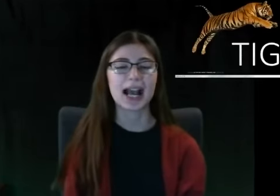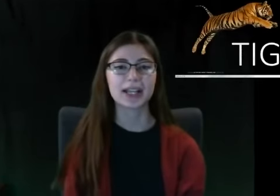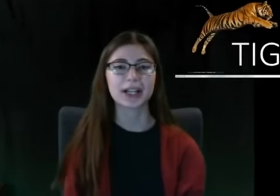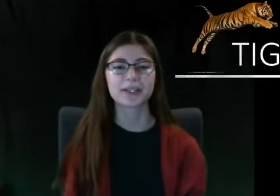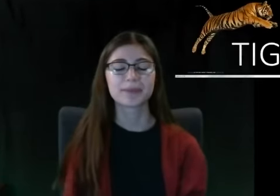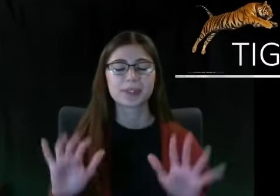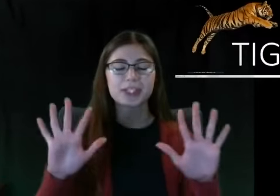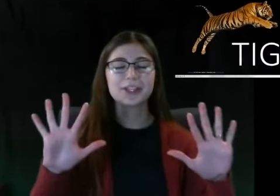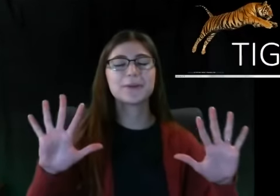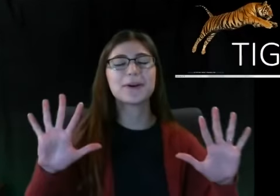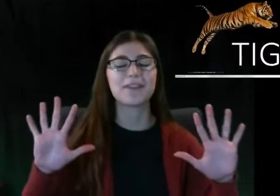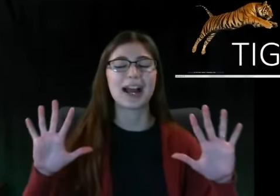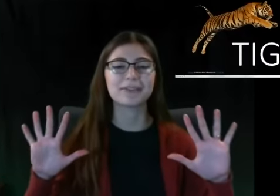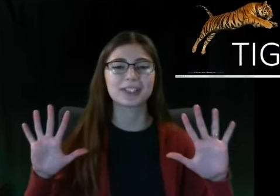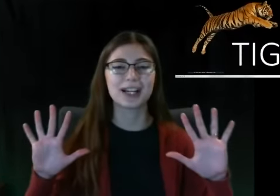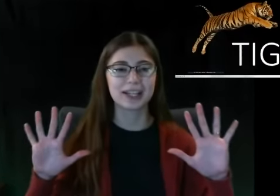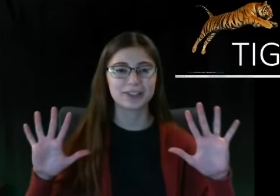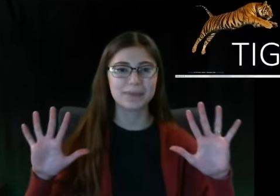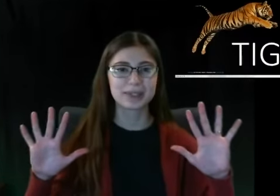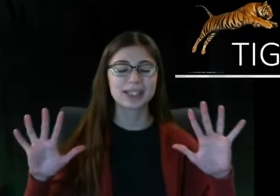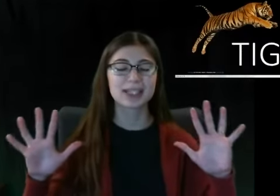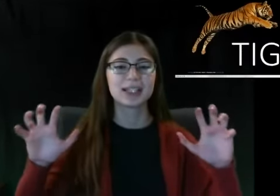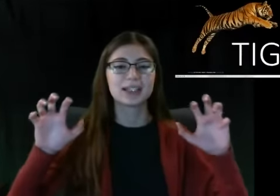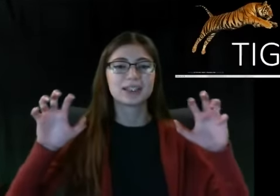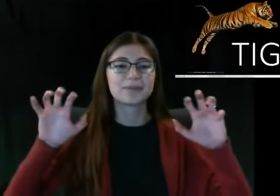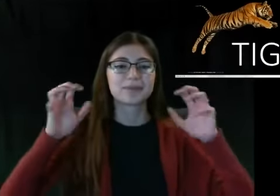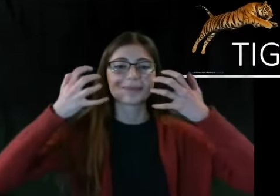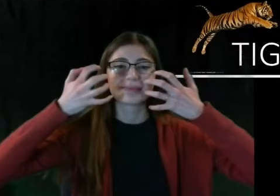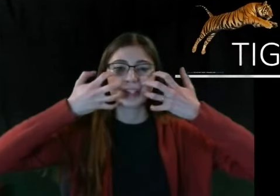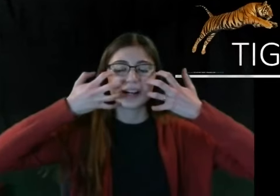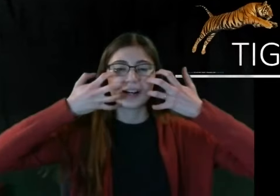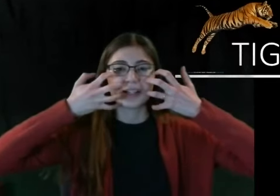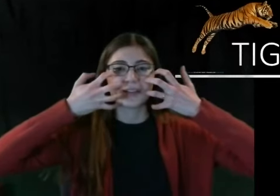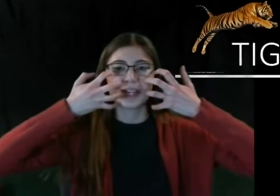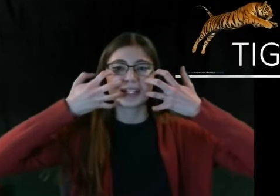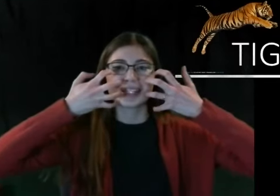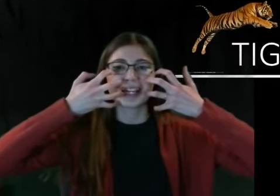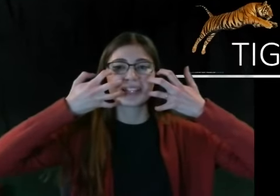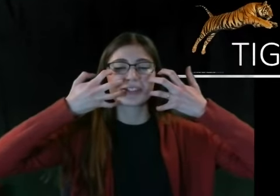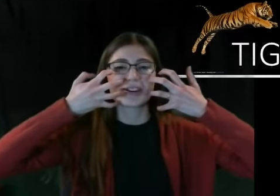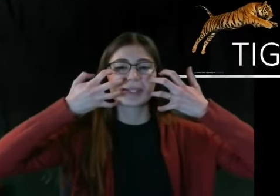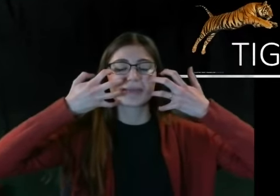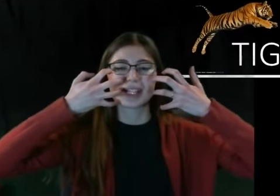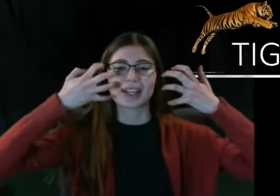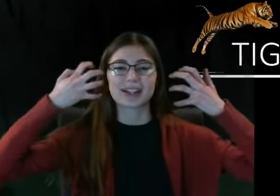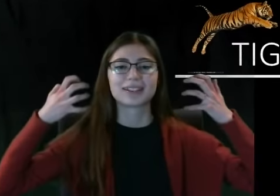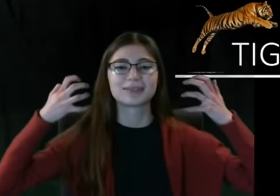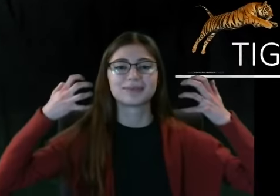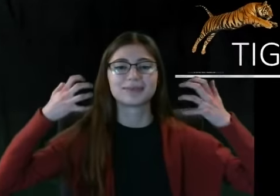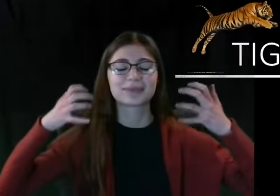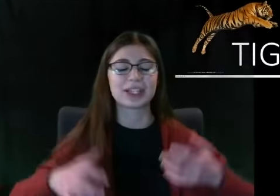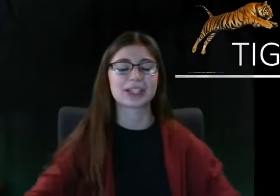Tiger. 2 5 claw hand shapes on your face like the stripes of a tiger. You're just going to pull